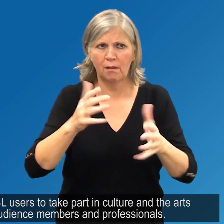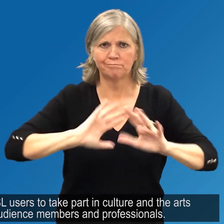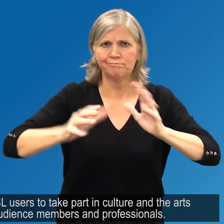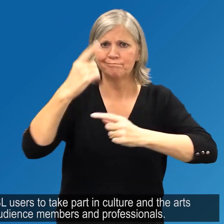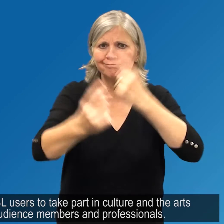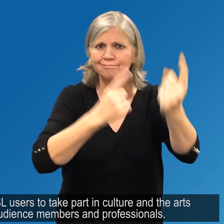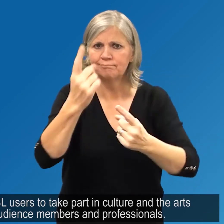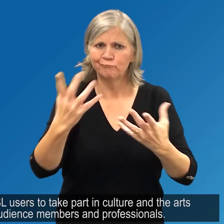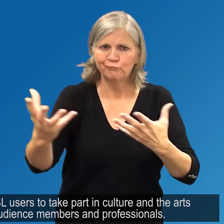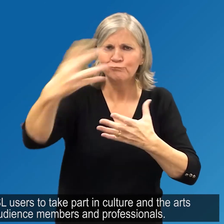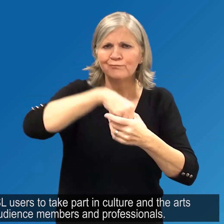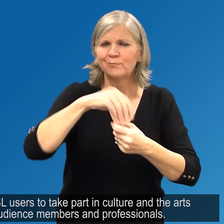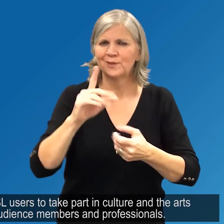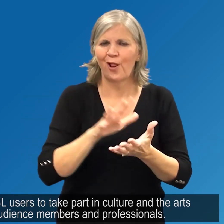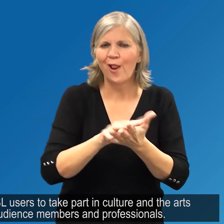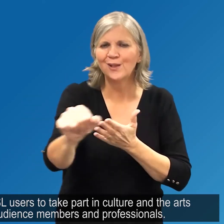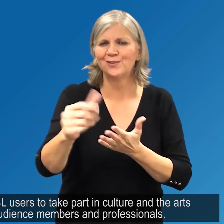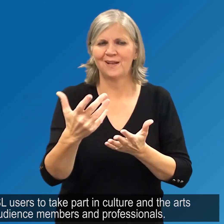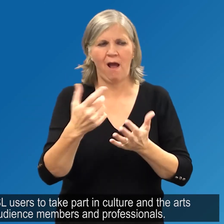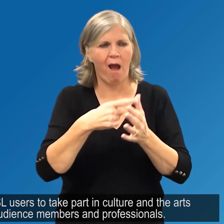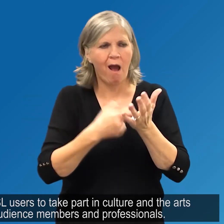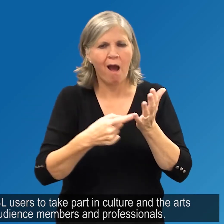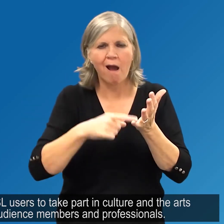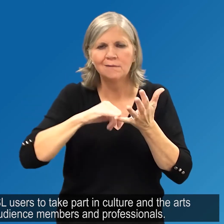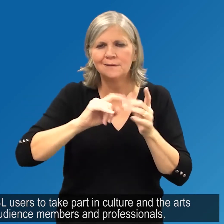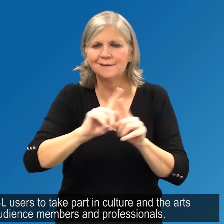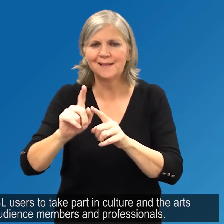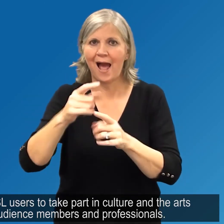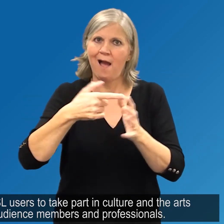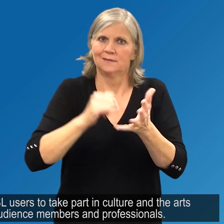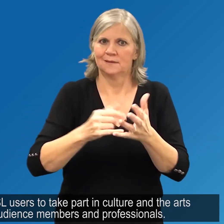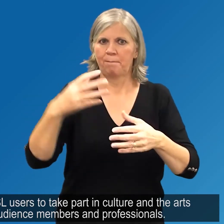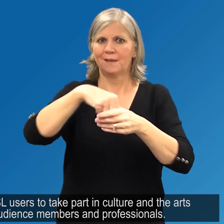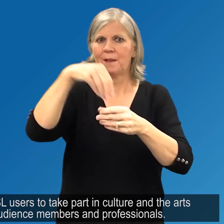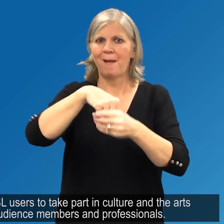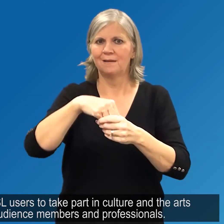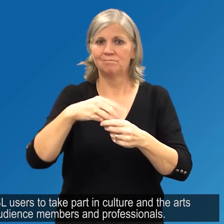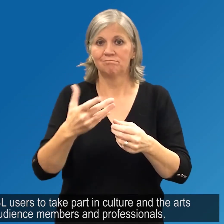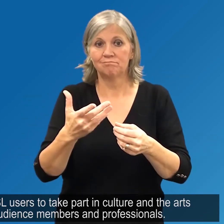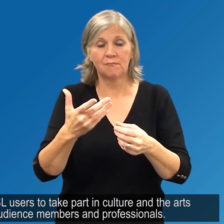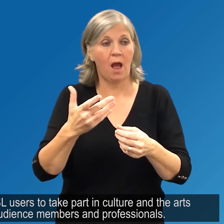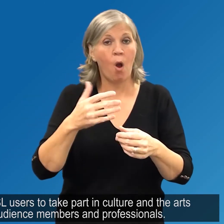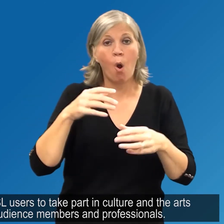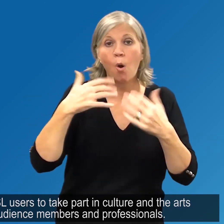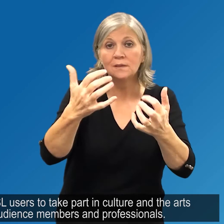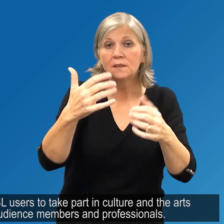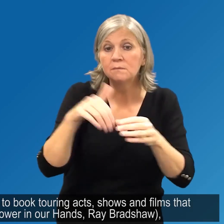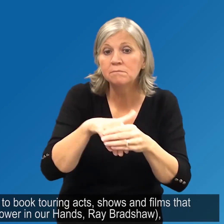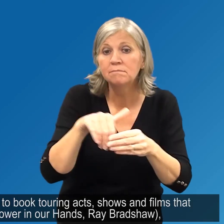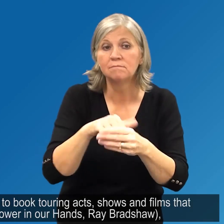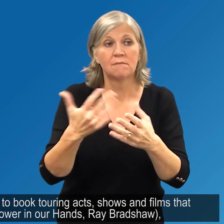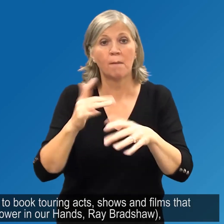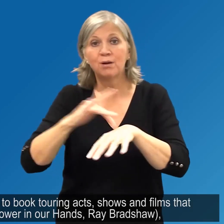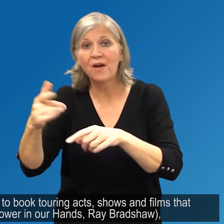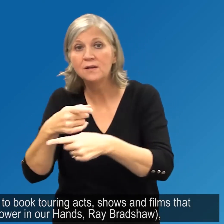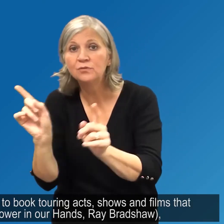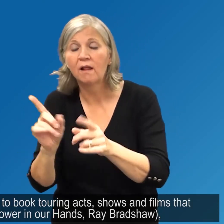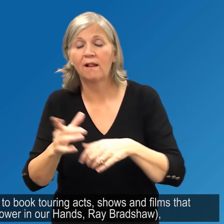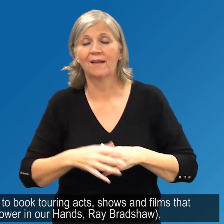Action 24. Enable BSL users to take part in culture and the arts as participants, audience members and